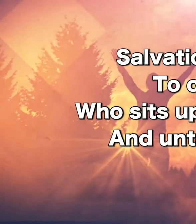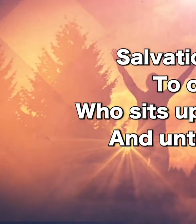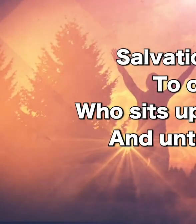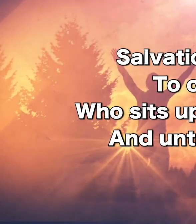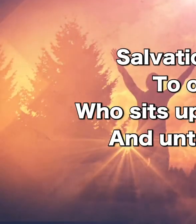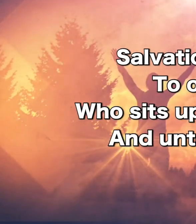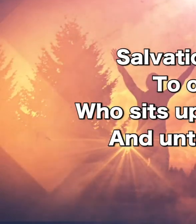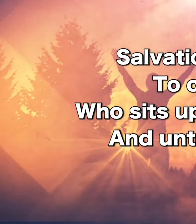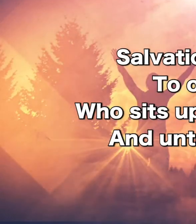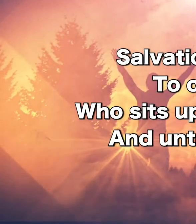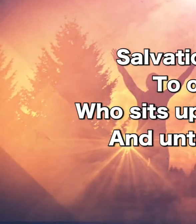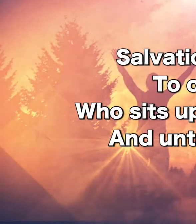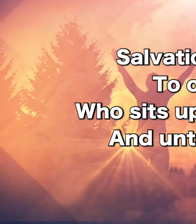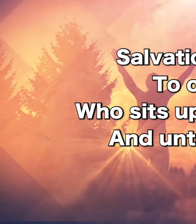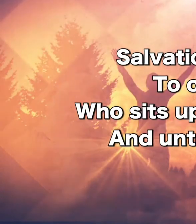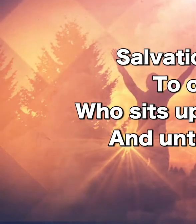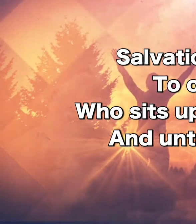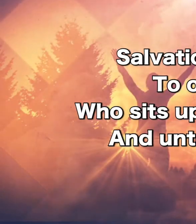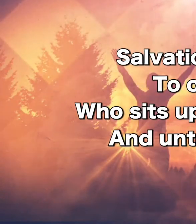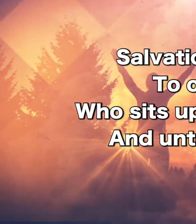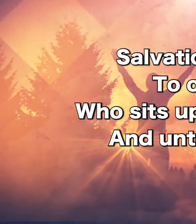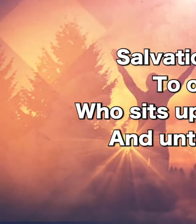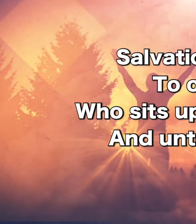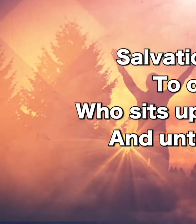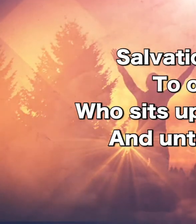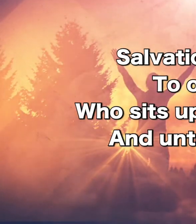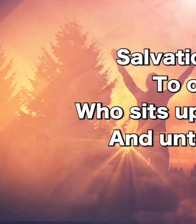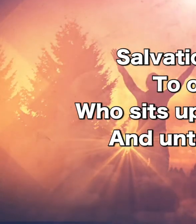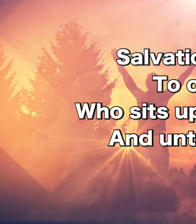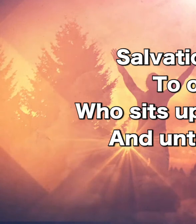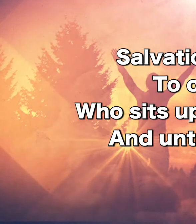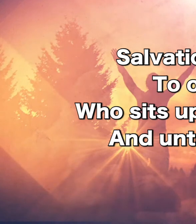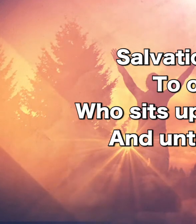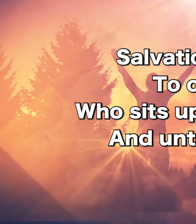Salvation belongs to our